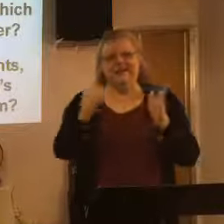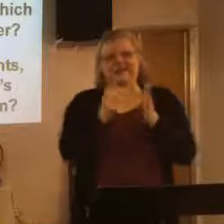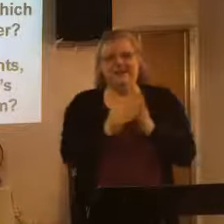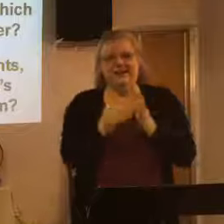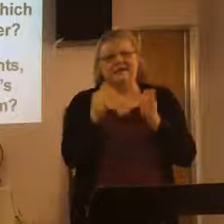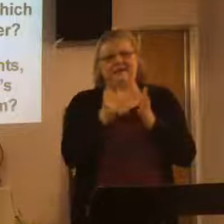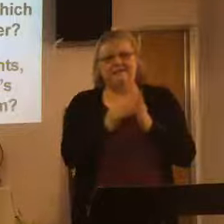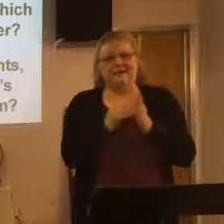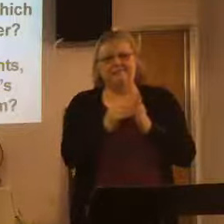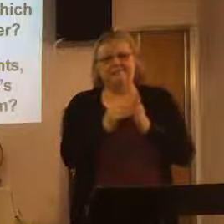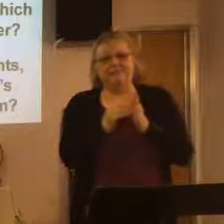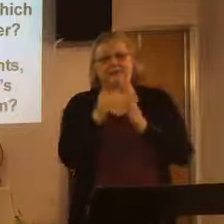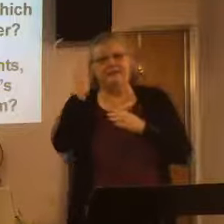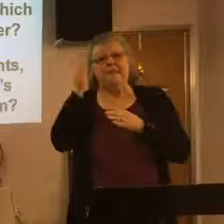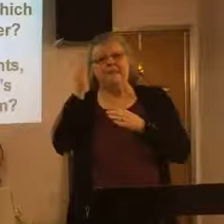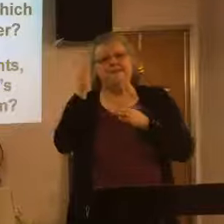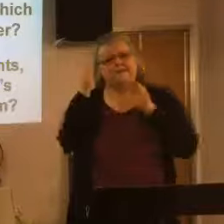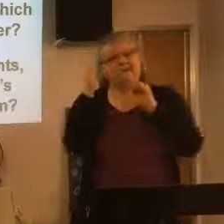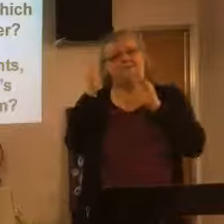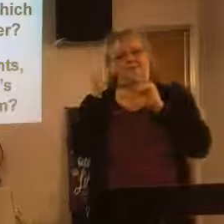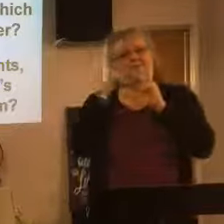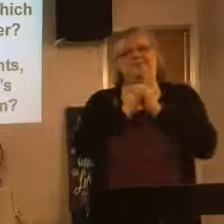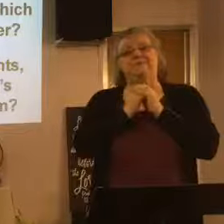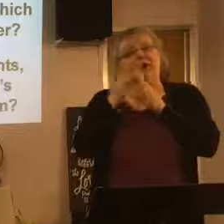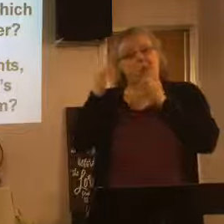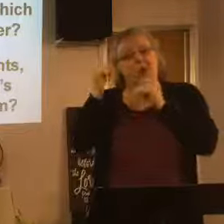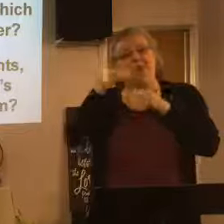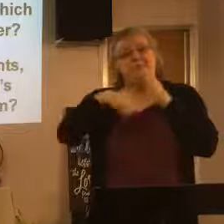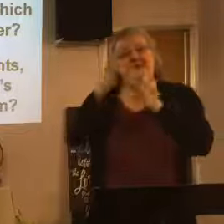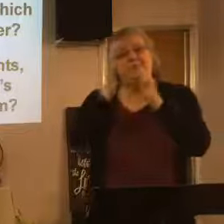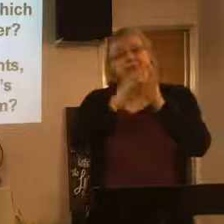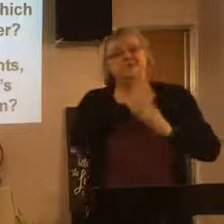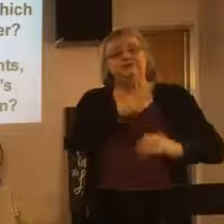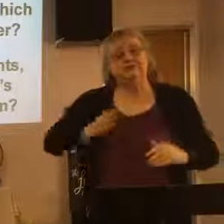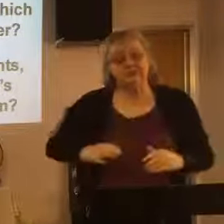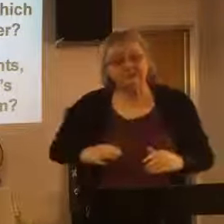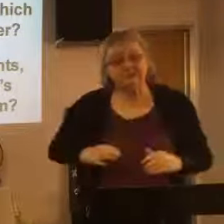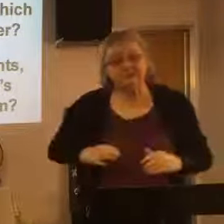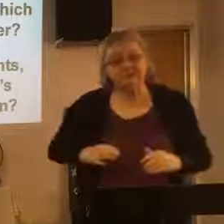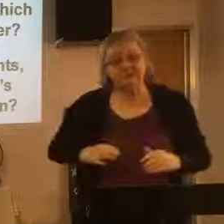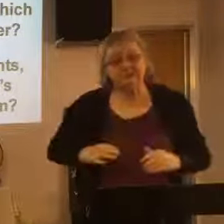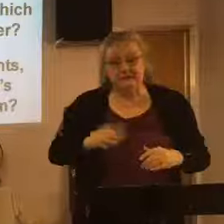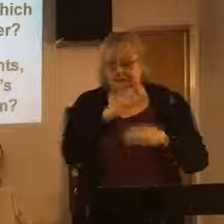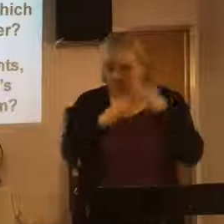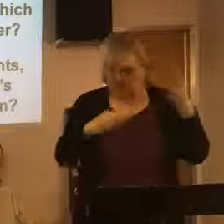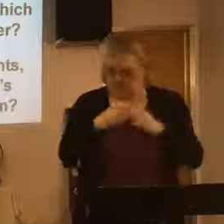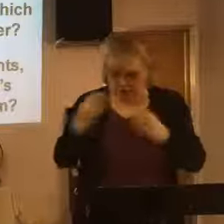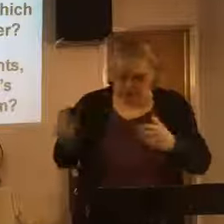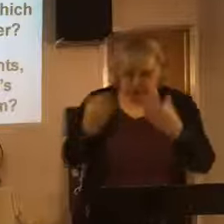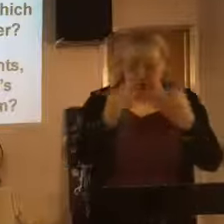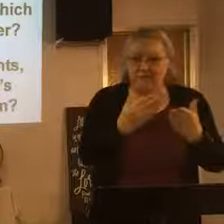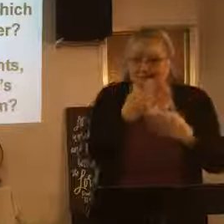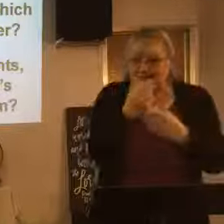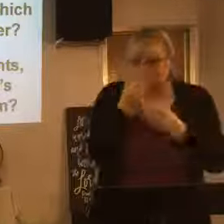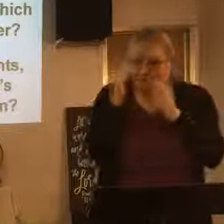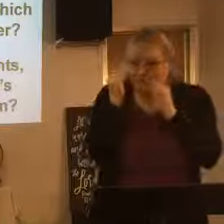again, a message of hope. Hope in Jesus Christ. Now, the world offers a little bit of